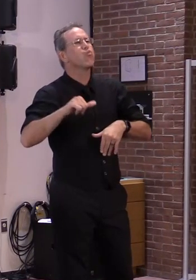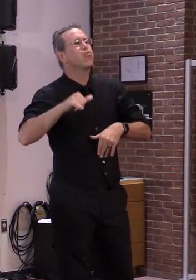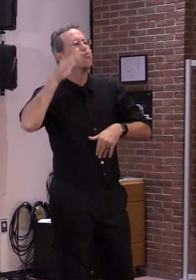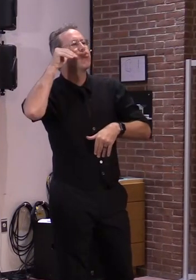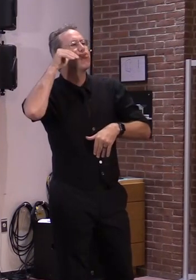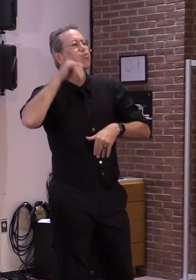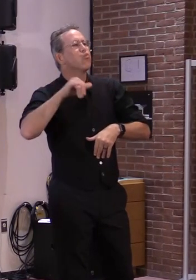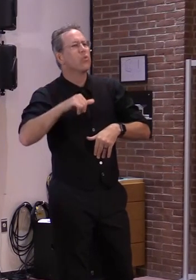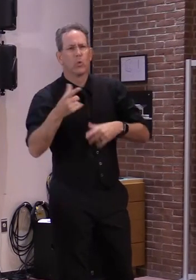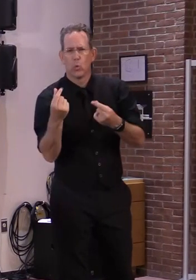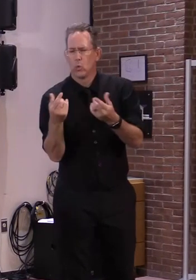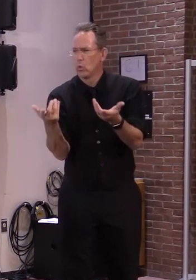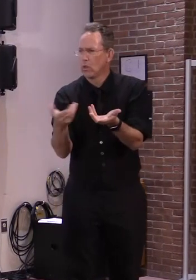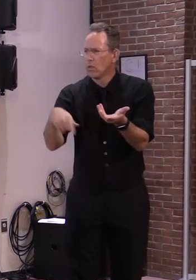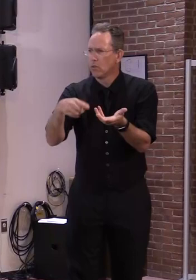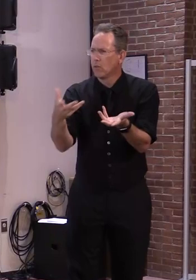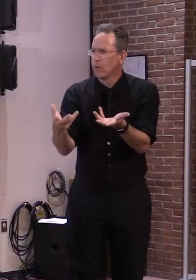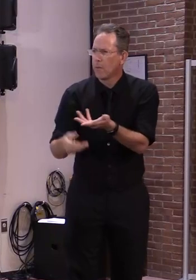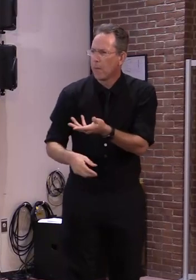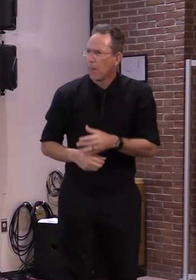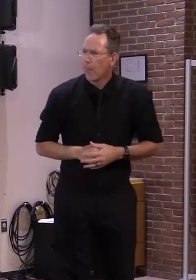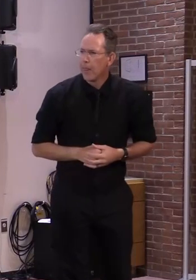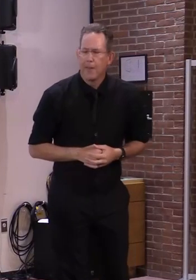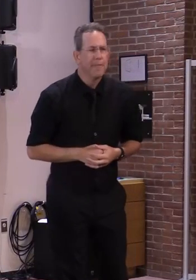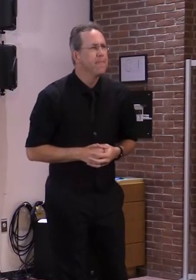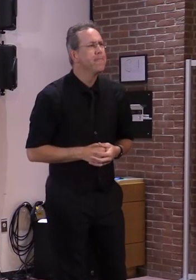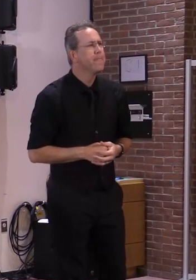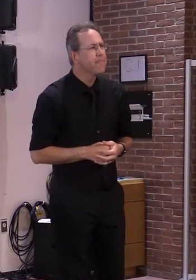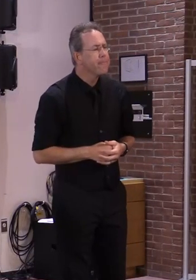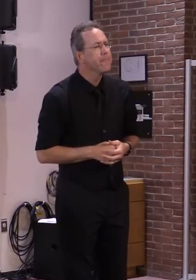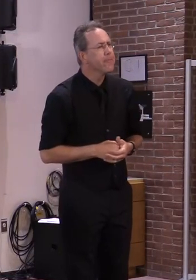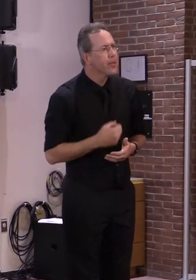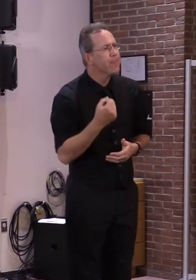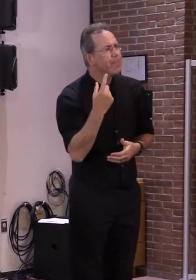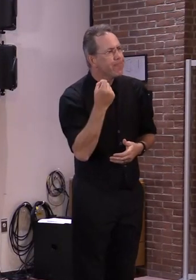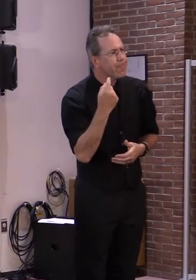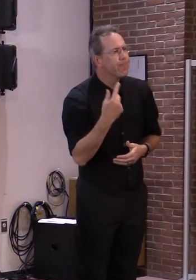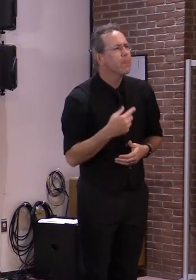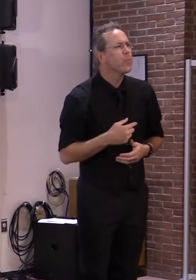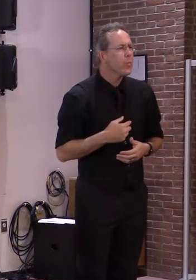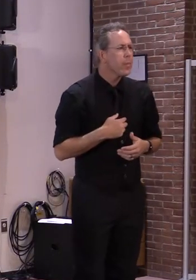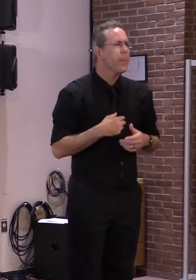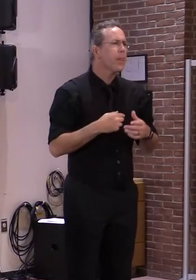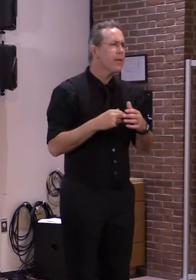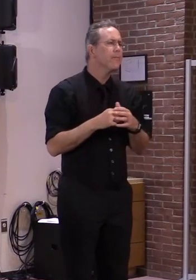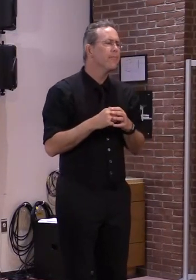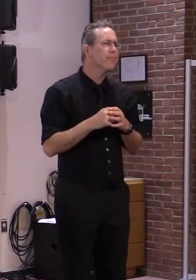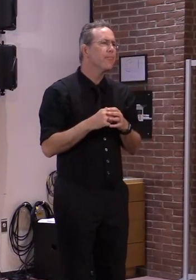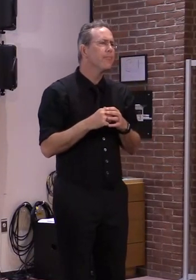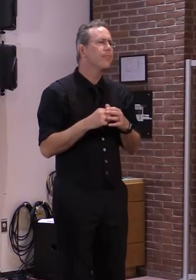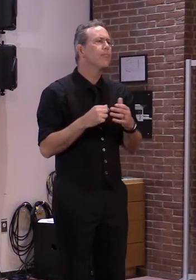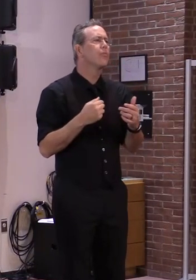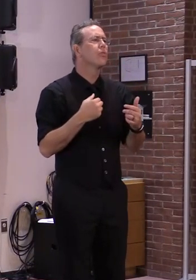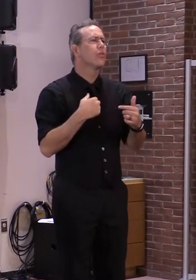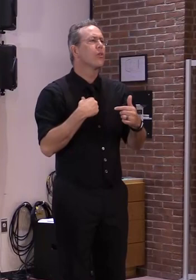property. Yeah, Mike, I think what we're hoping is that we can resolve it on a social services type